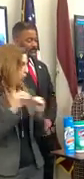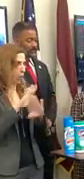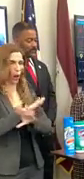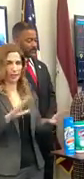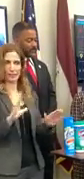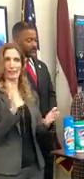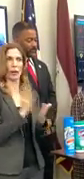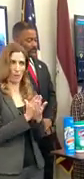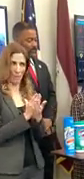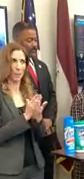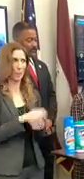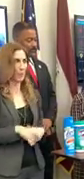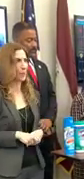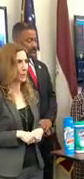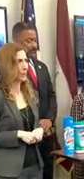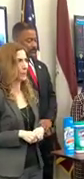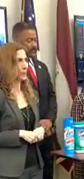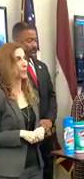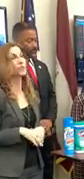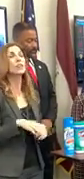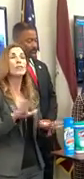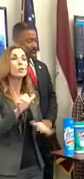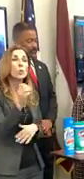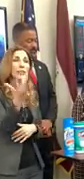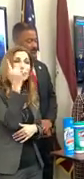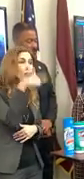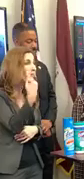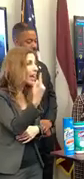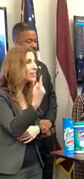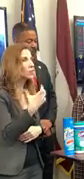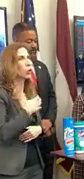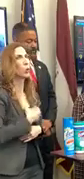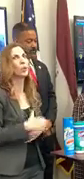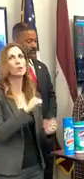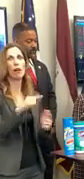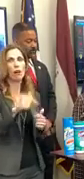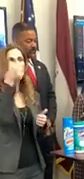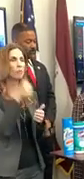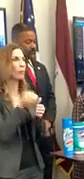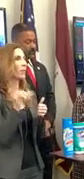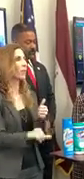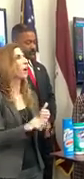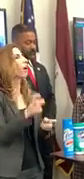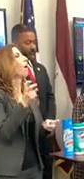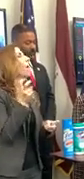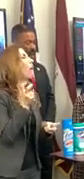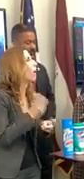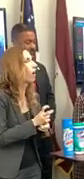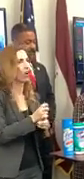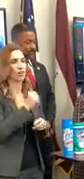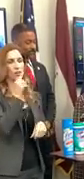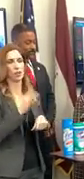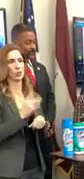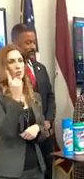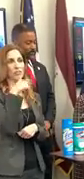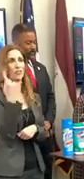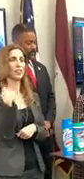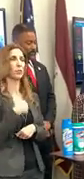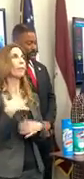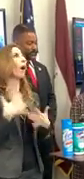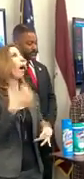that. Try not to touch your face. I wish everyone luck with that. It's very, very hard not to touch your face. We all do it